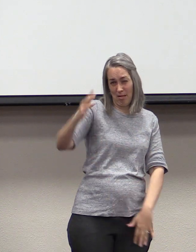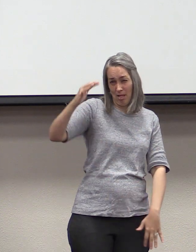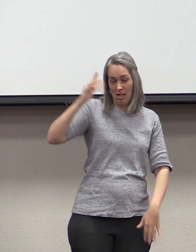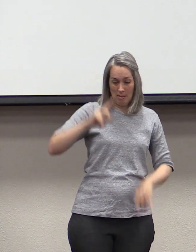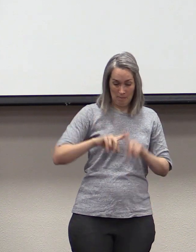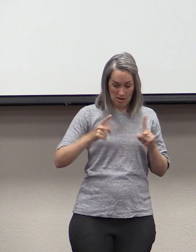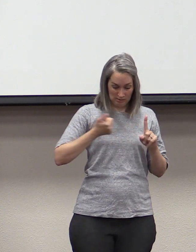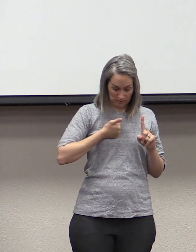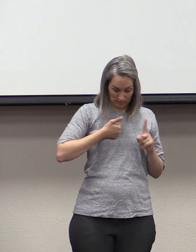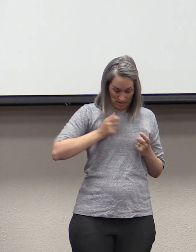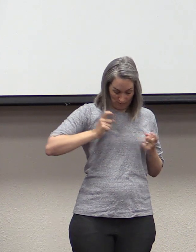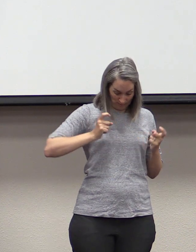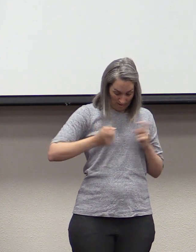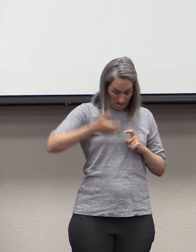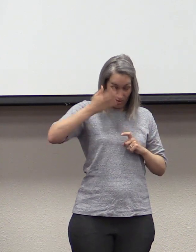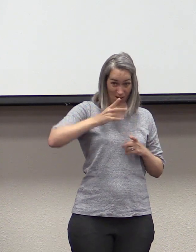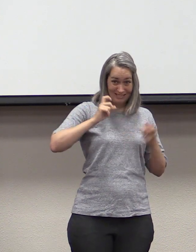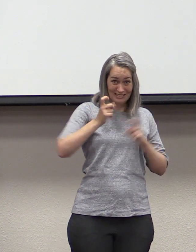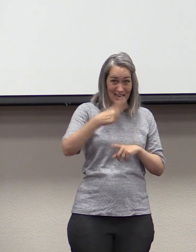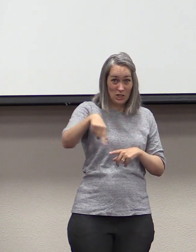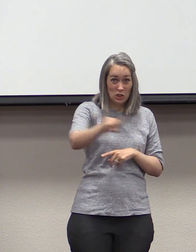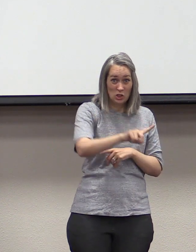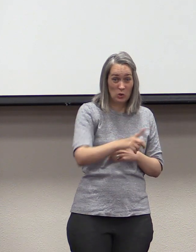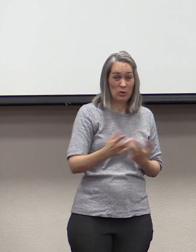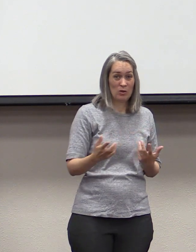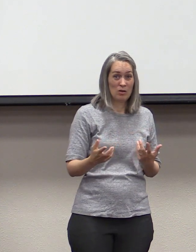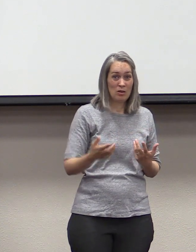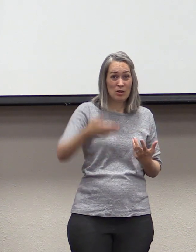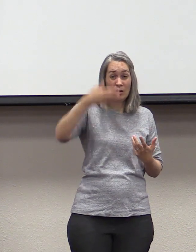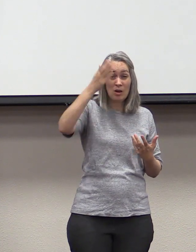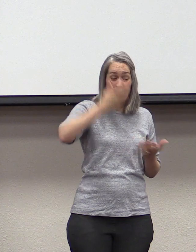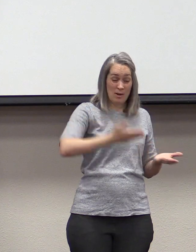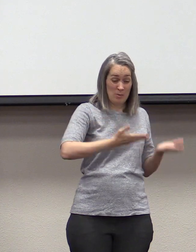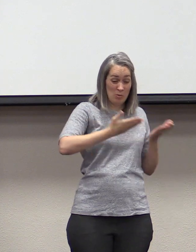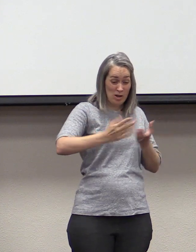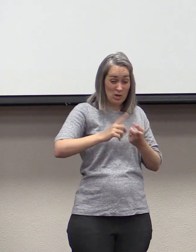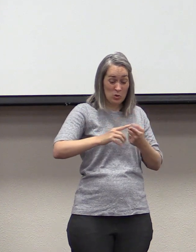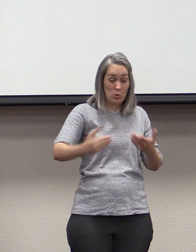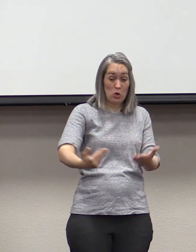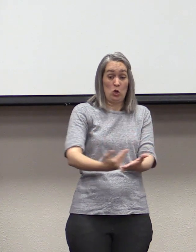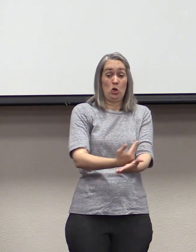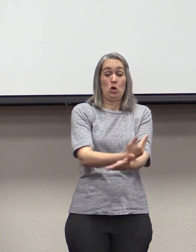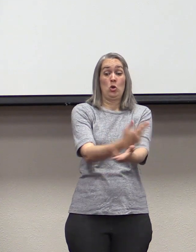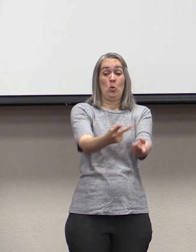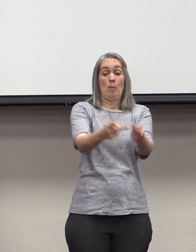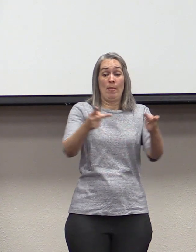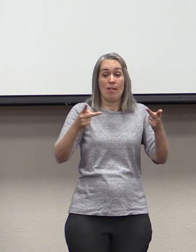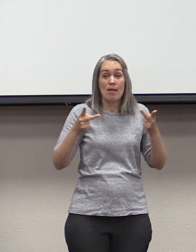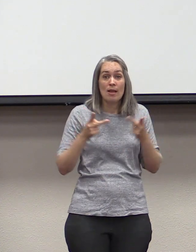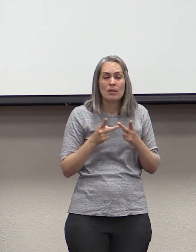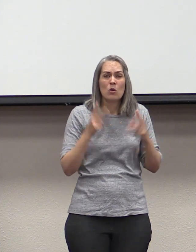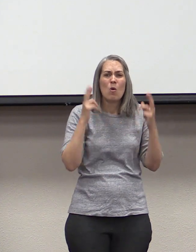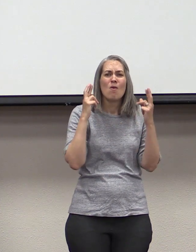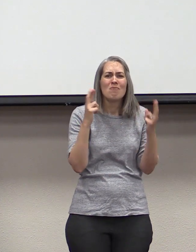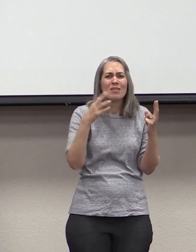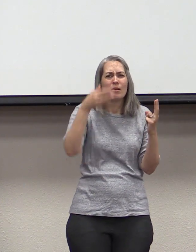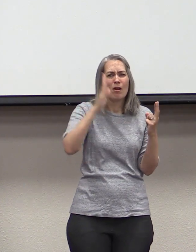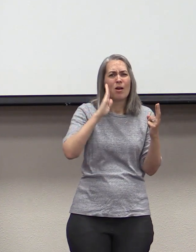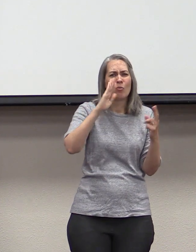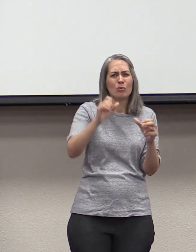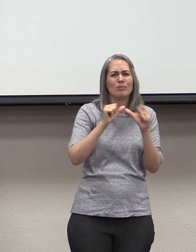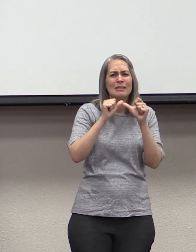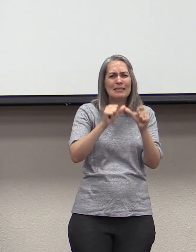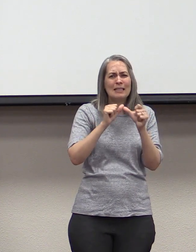God has changed you. And God has brought you to a new place. And hopefully God will